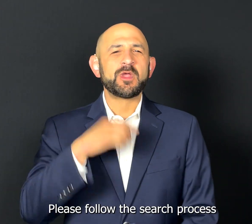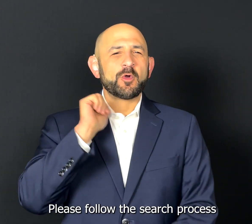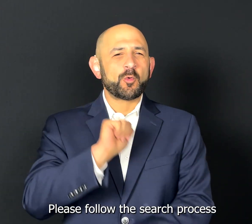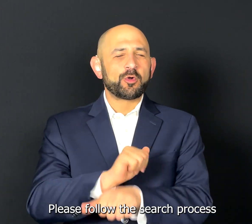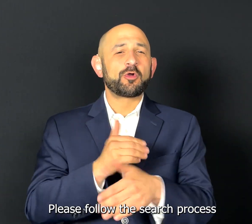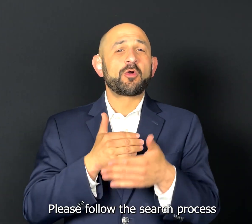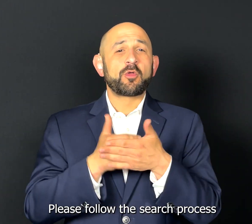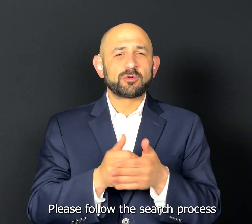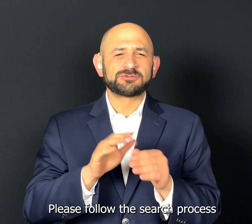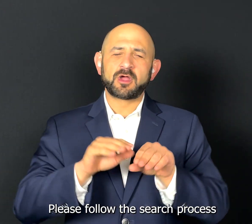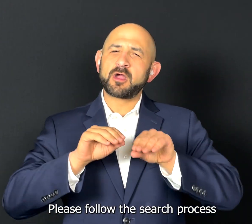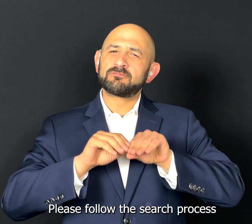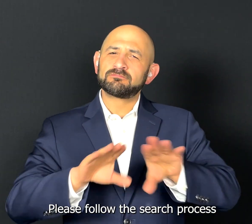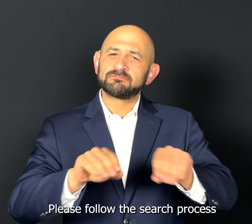Please follow the search process